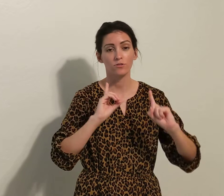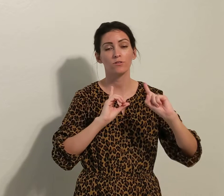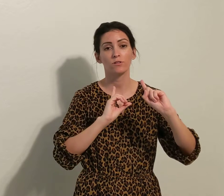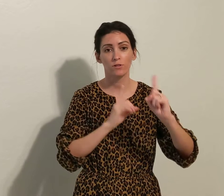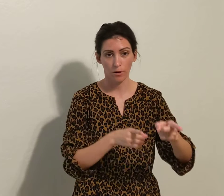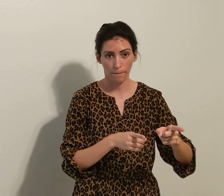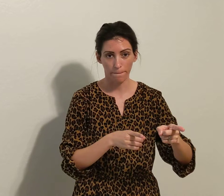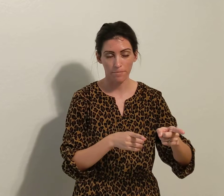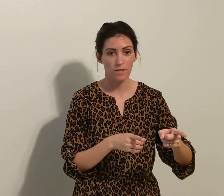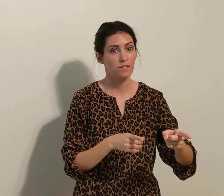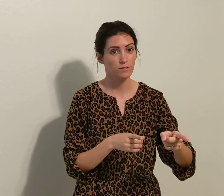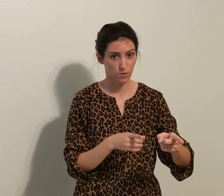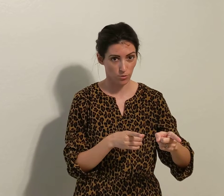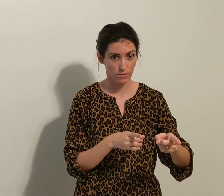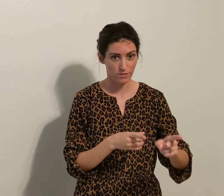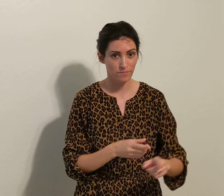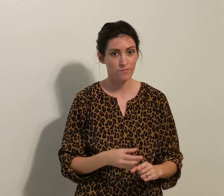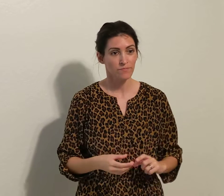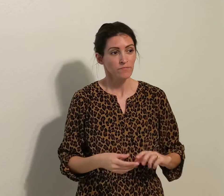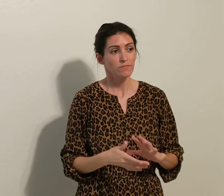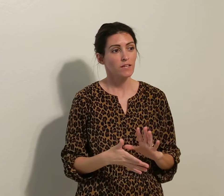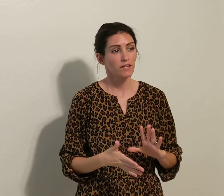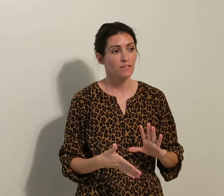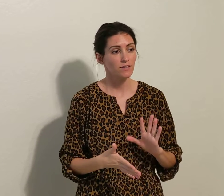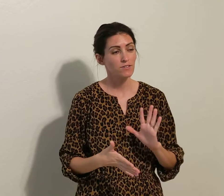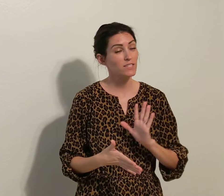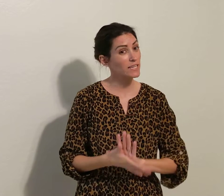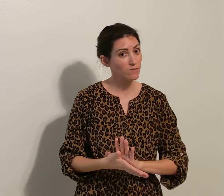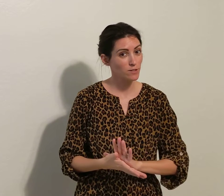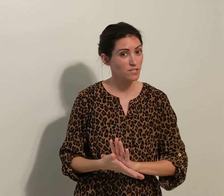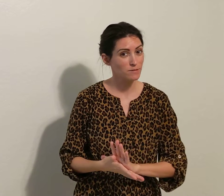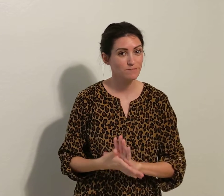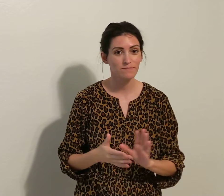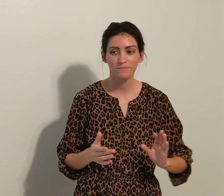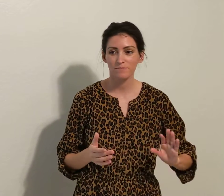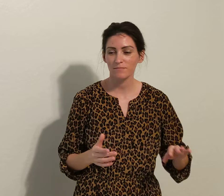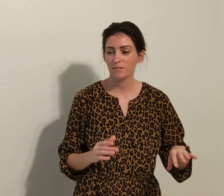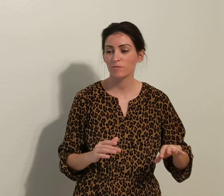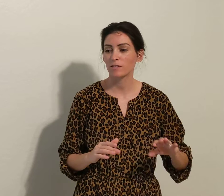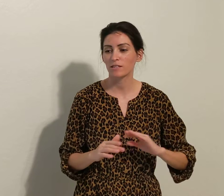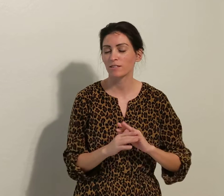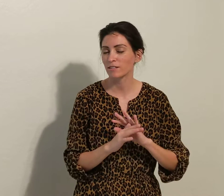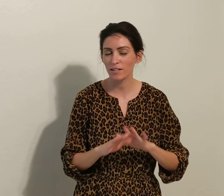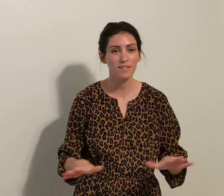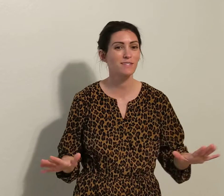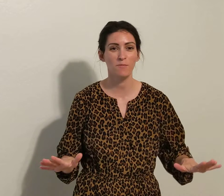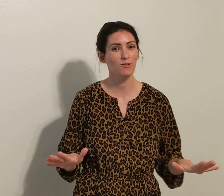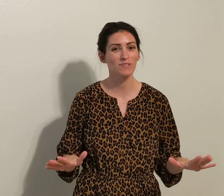could go. And then there's the chorus. And then there's the second verse with none of the same words.